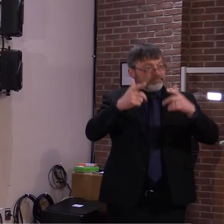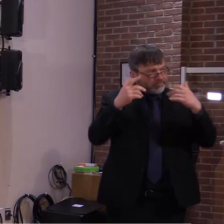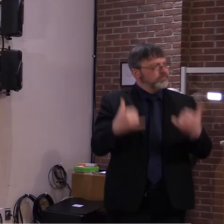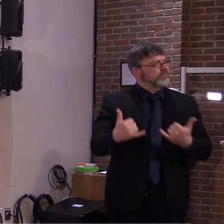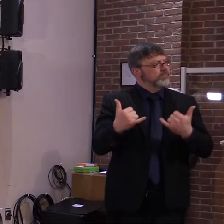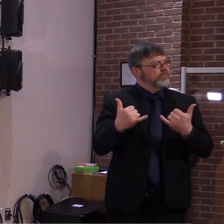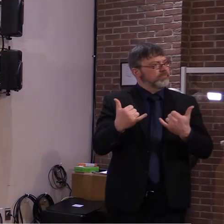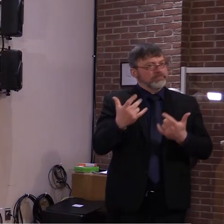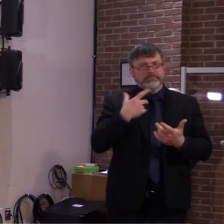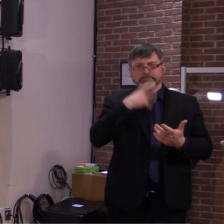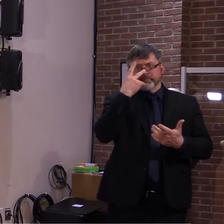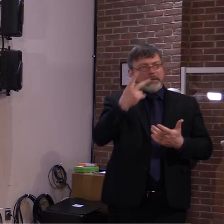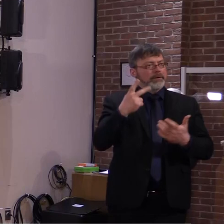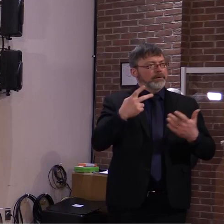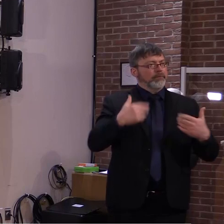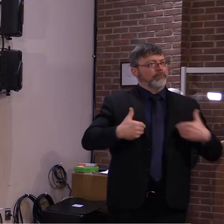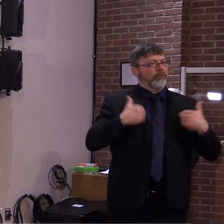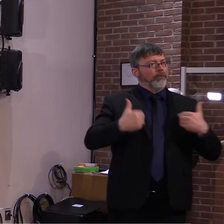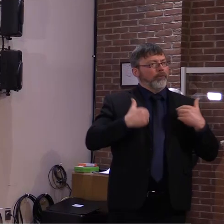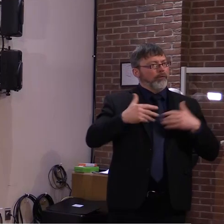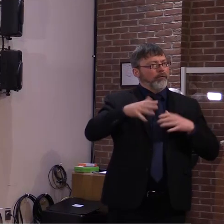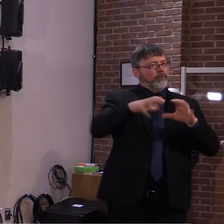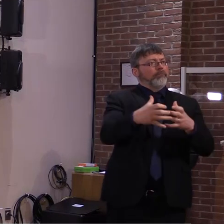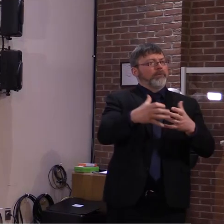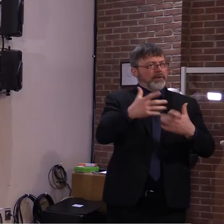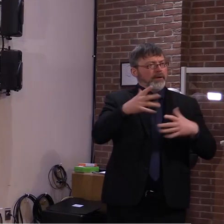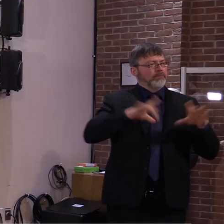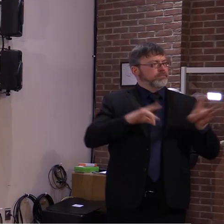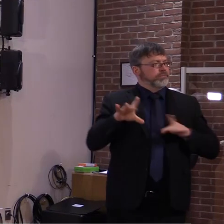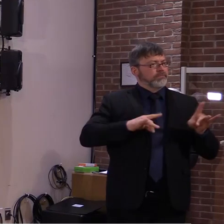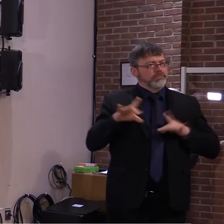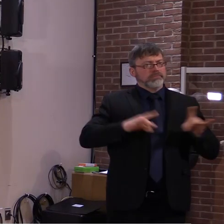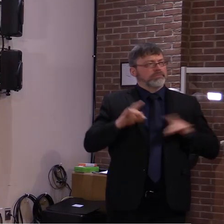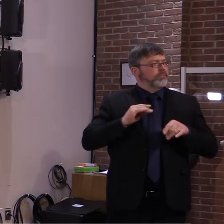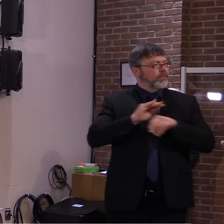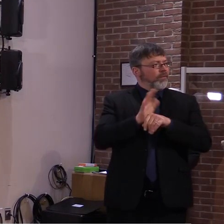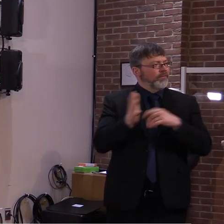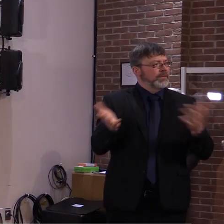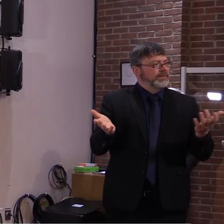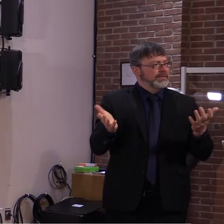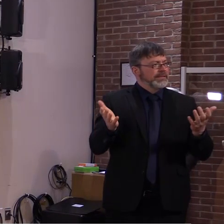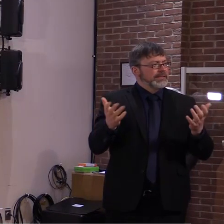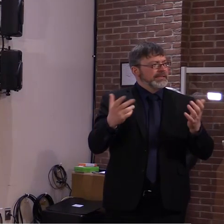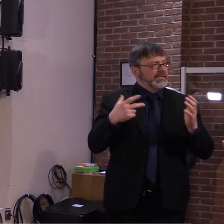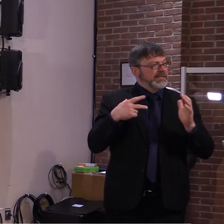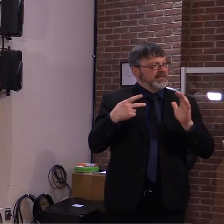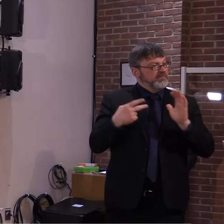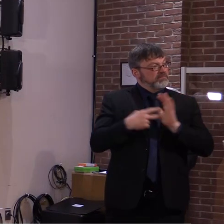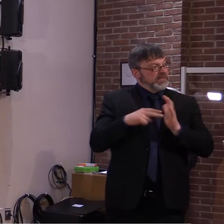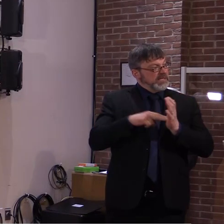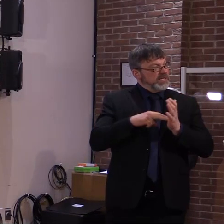consider allowing any students, college students with health risks, to register for a vaccine earlier?